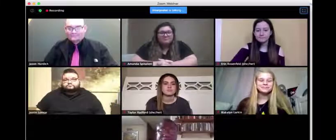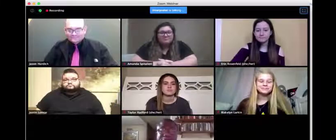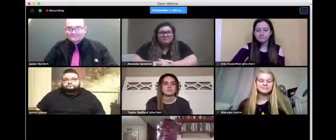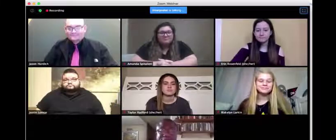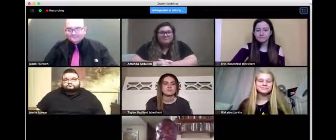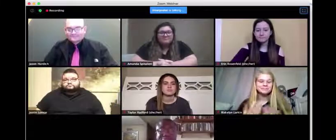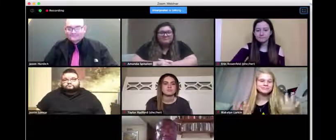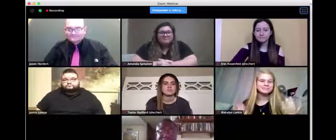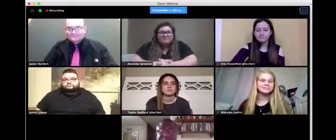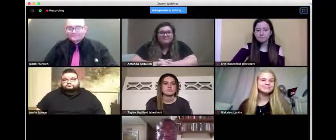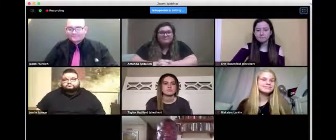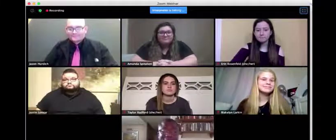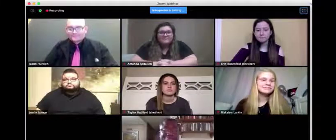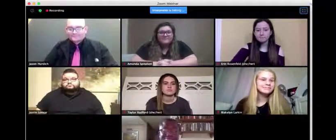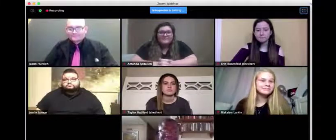Well, thank you, Blakelyn.